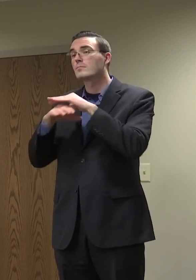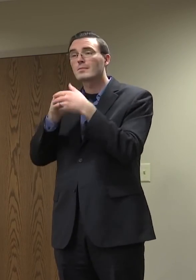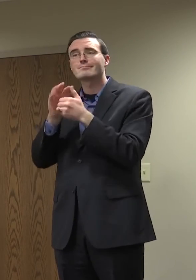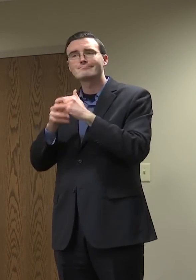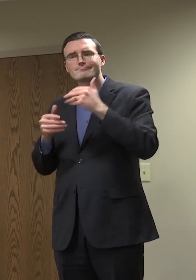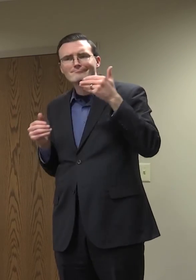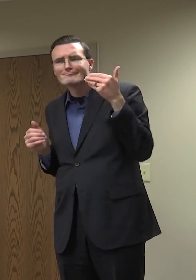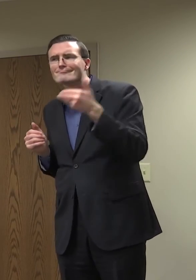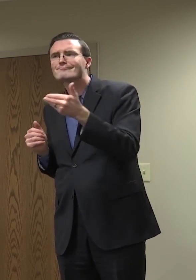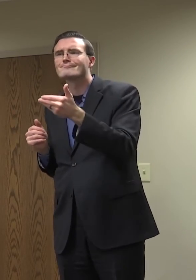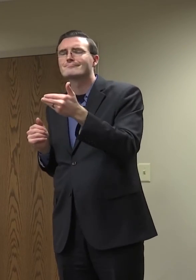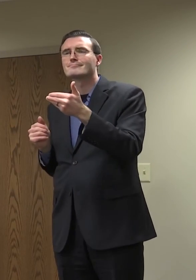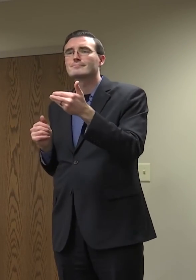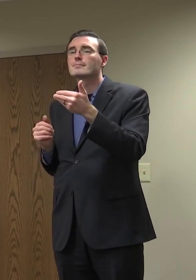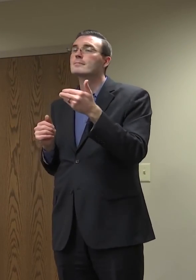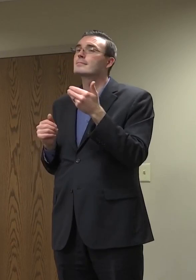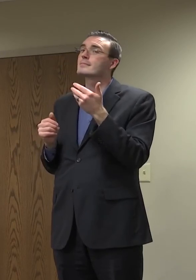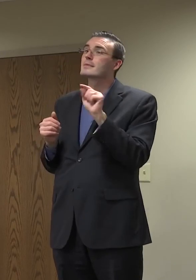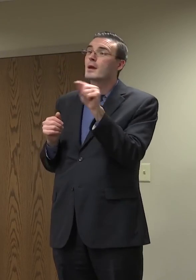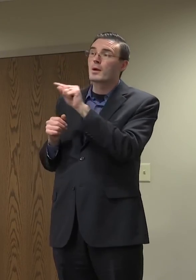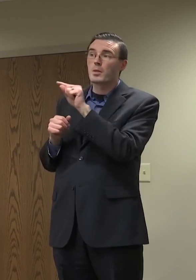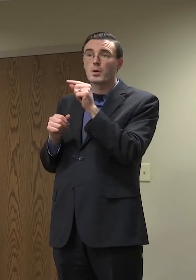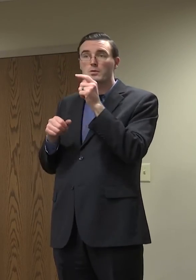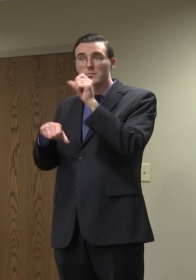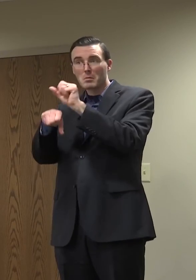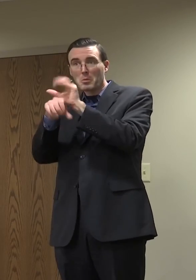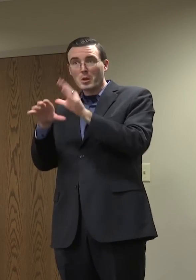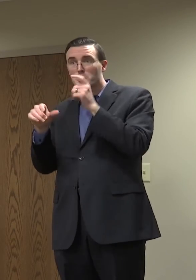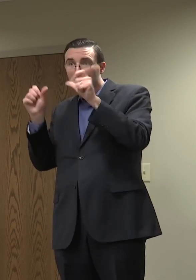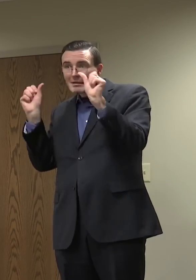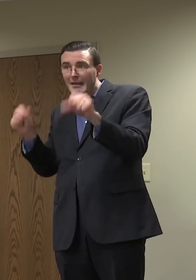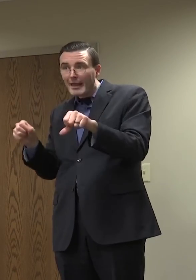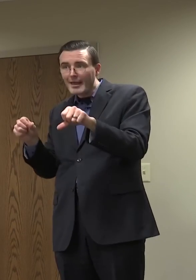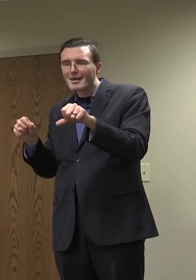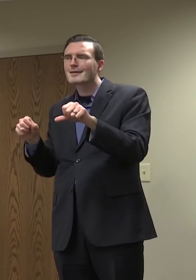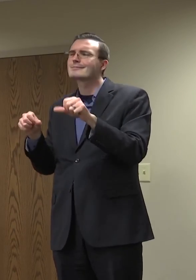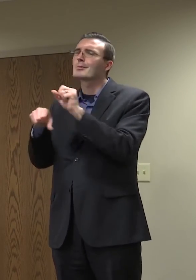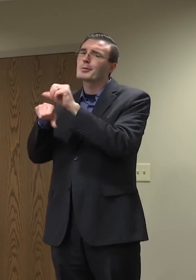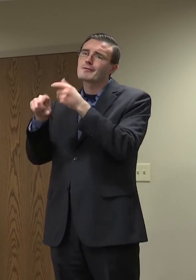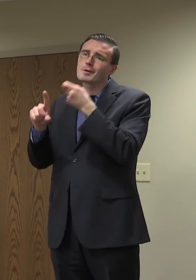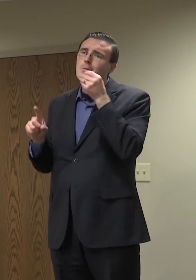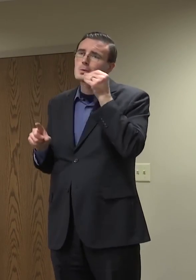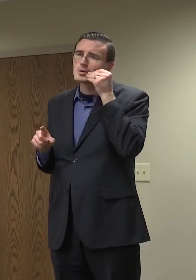able, please continue to work remotely. And at this time, we'll take any questions that you have.